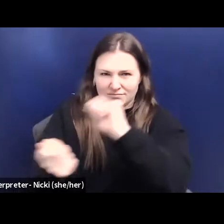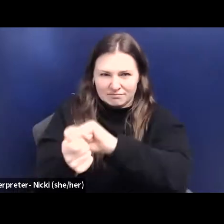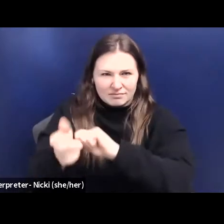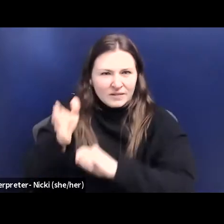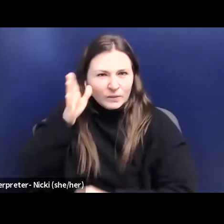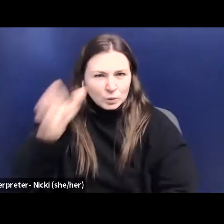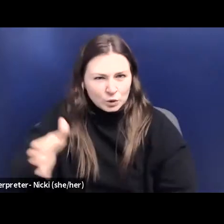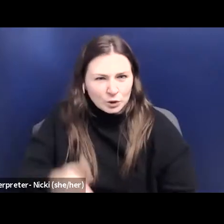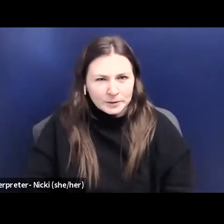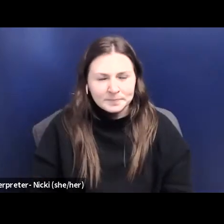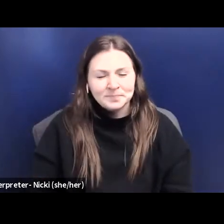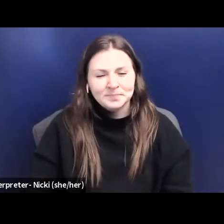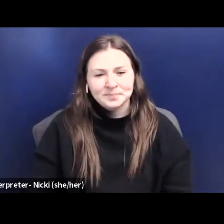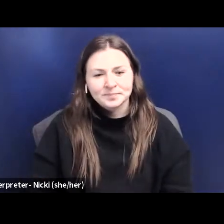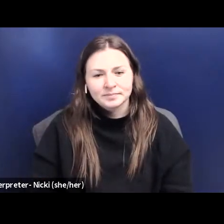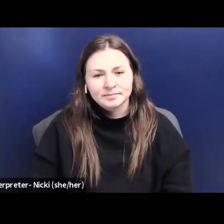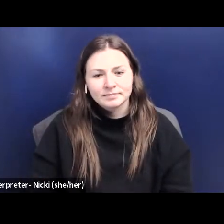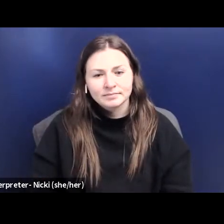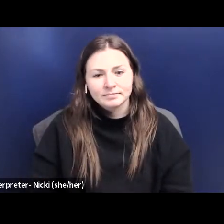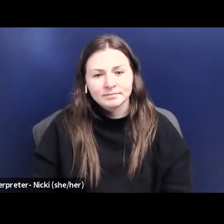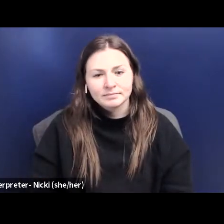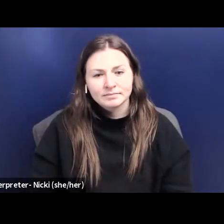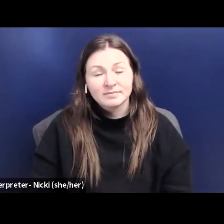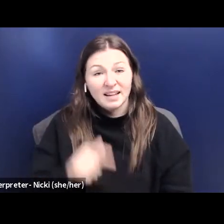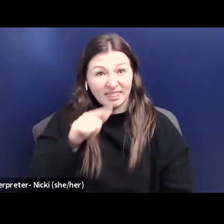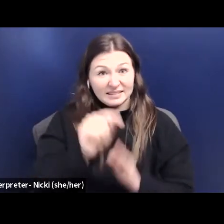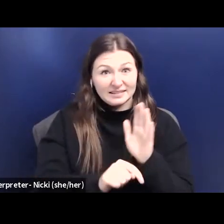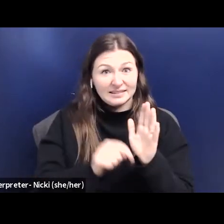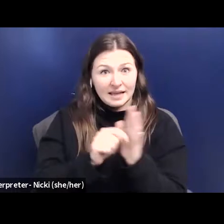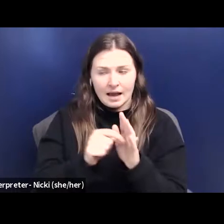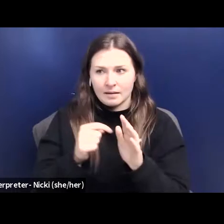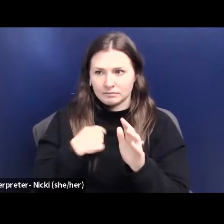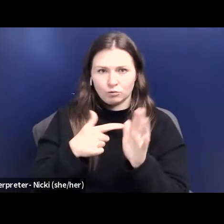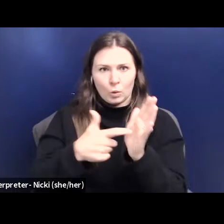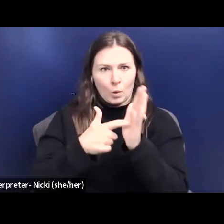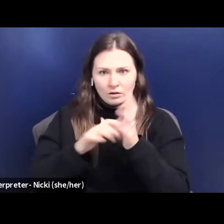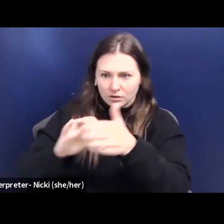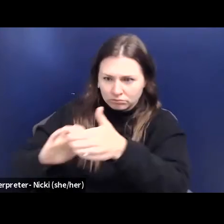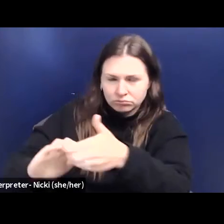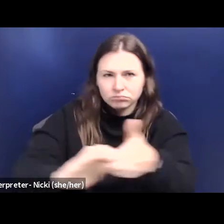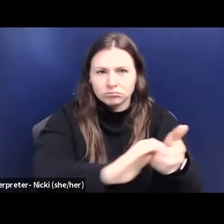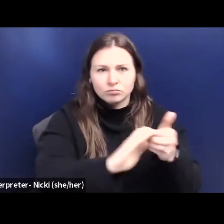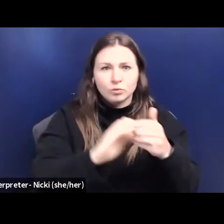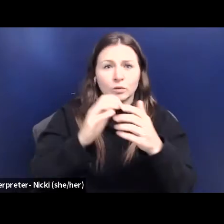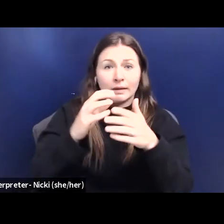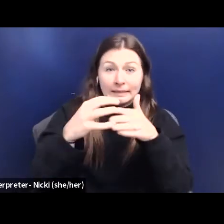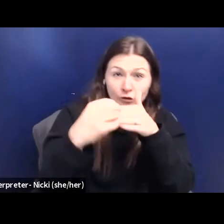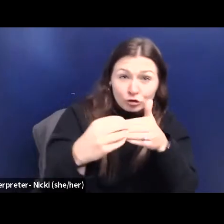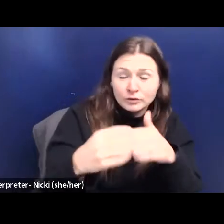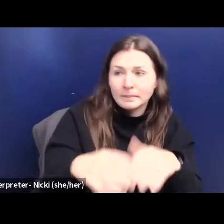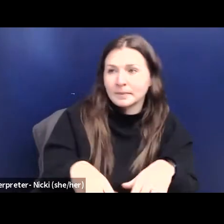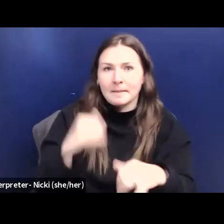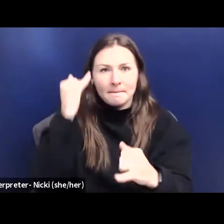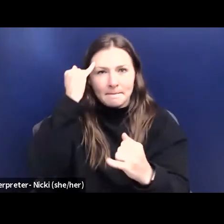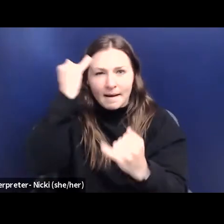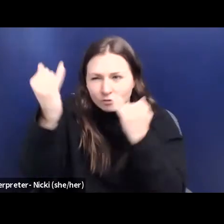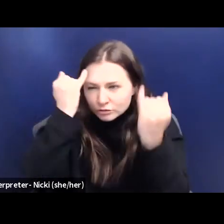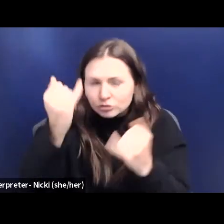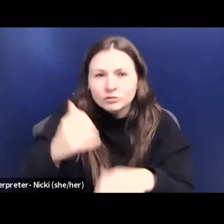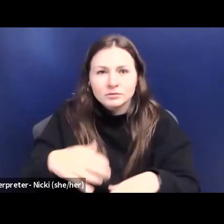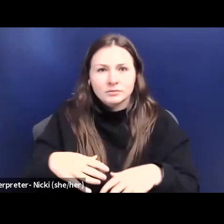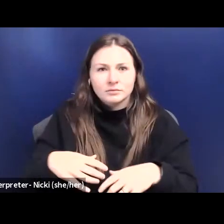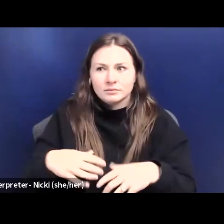is a time that requires our collective leadership, imagination, and healing as trans,